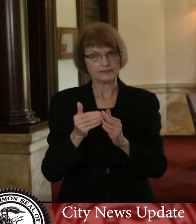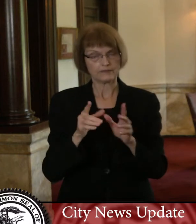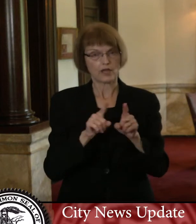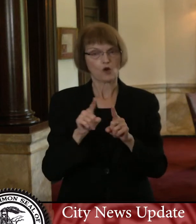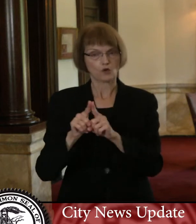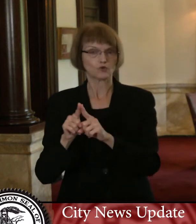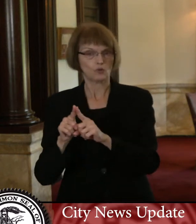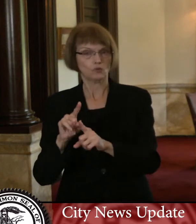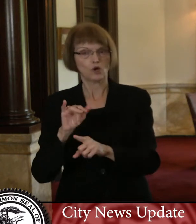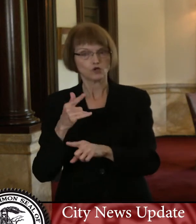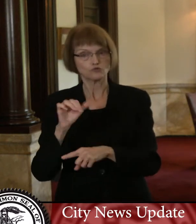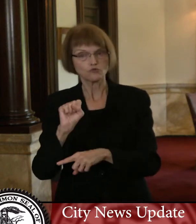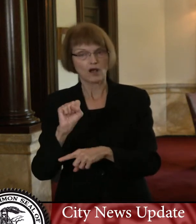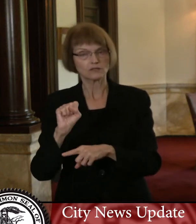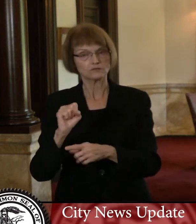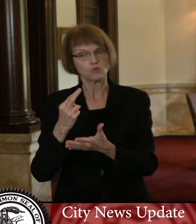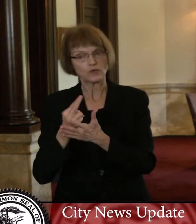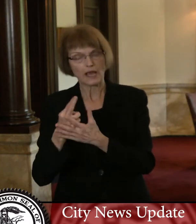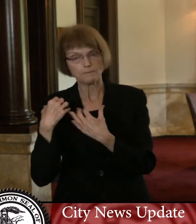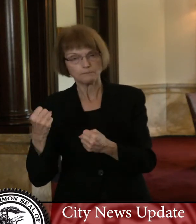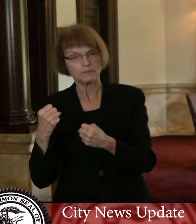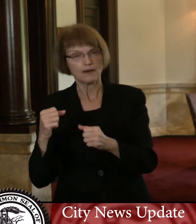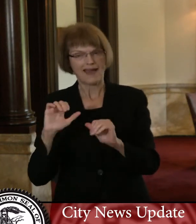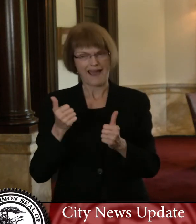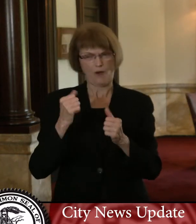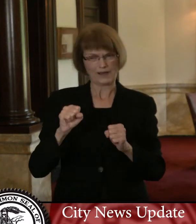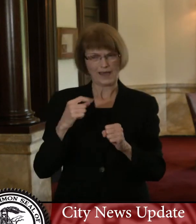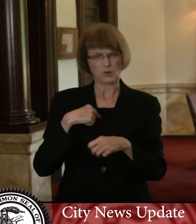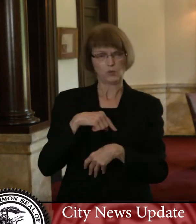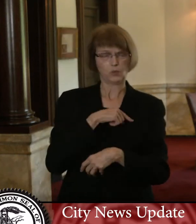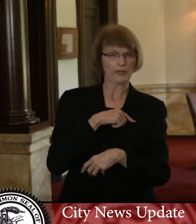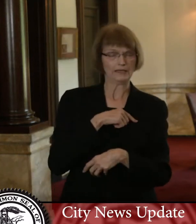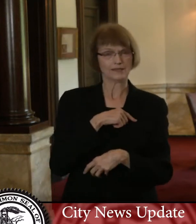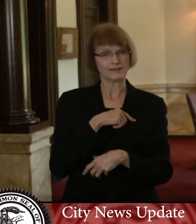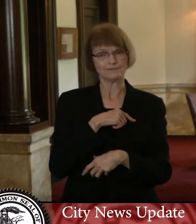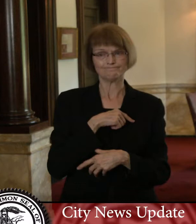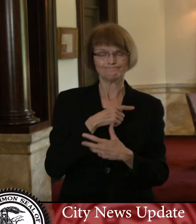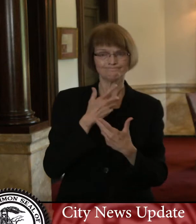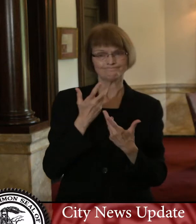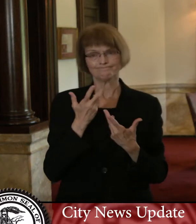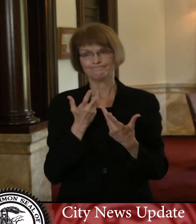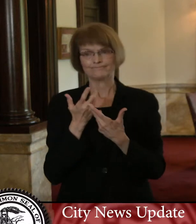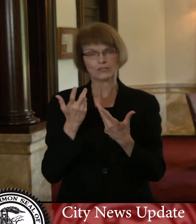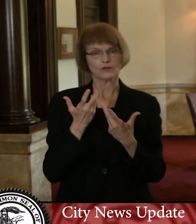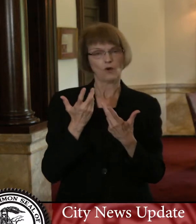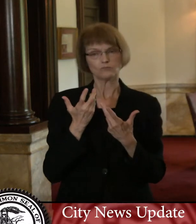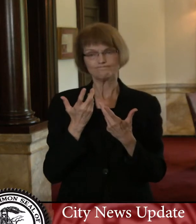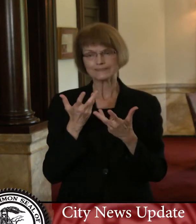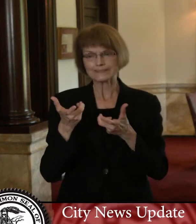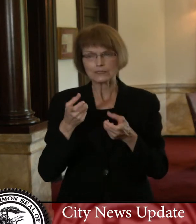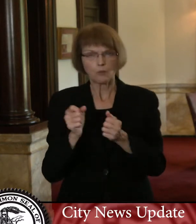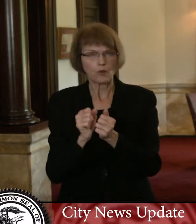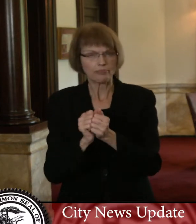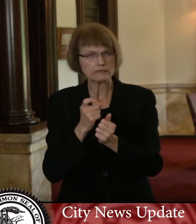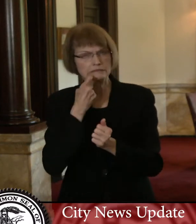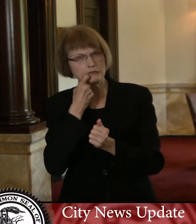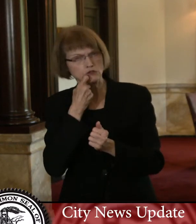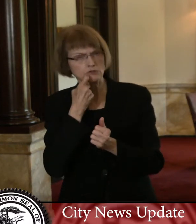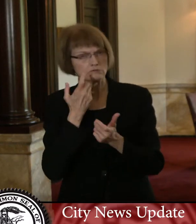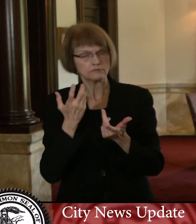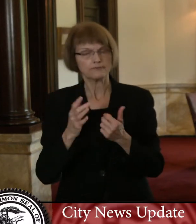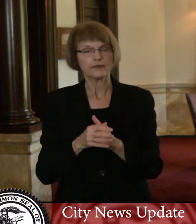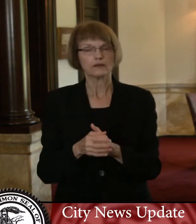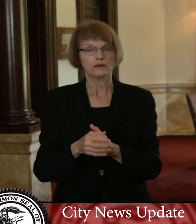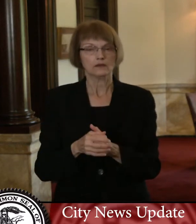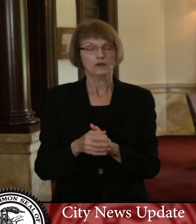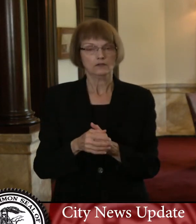rehabilitation. How can we be proactive about the issue with addiction within the city? Well, one of the